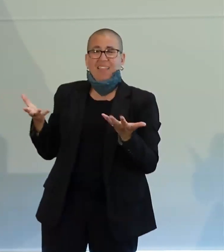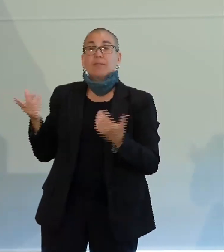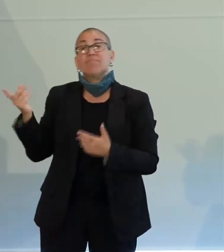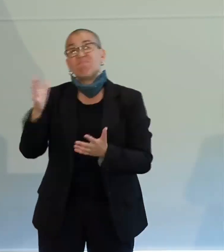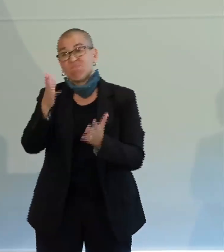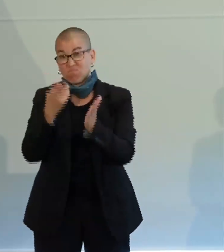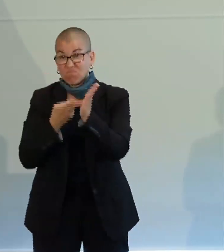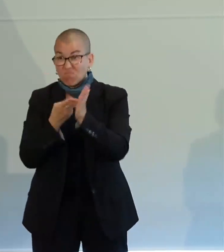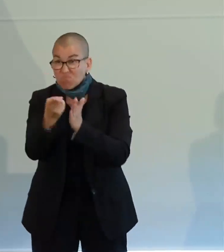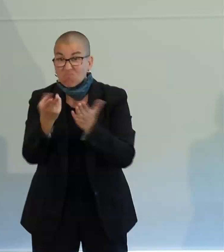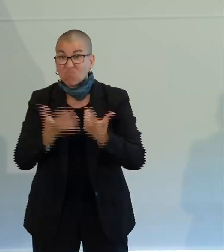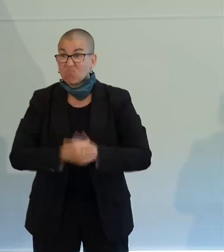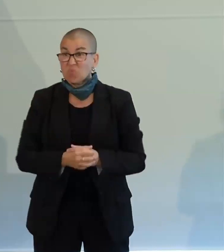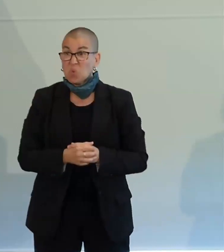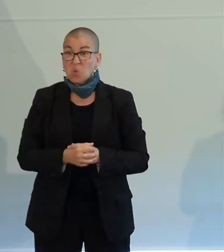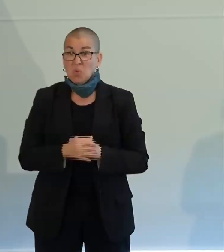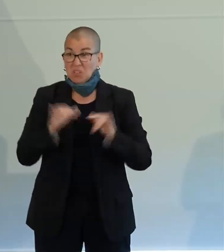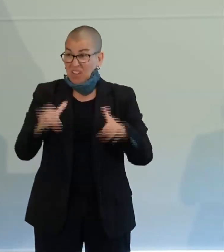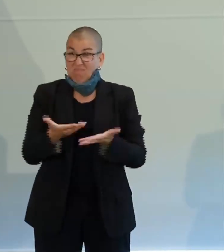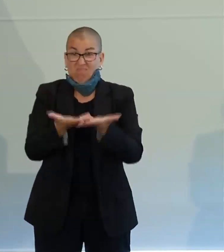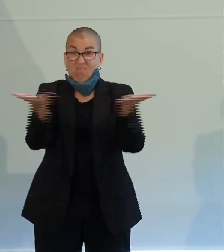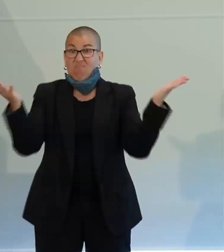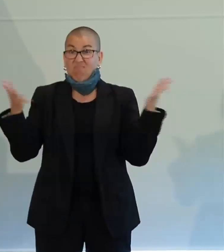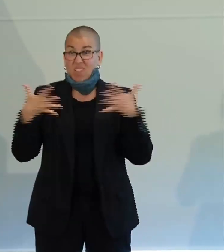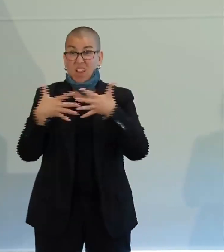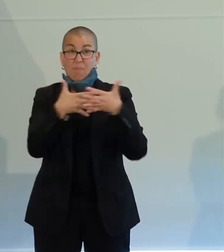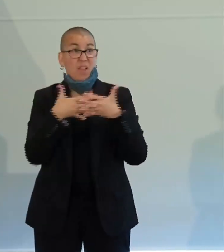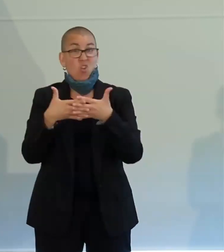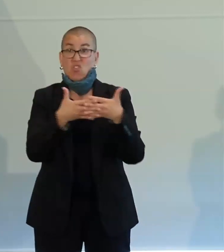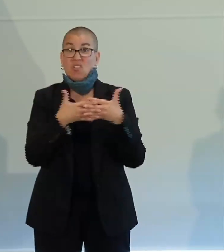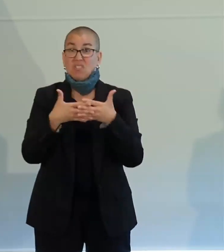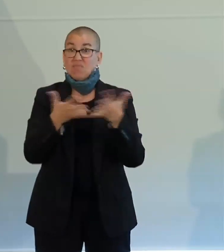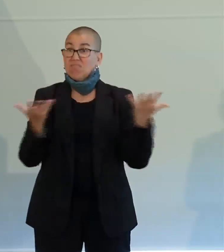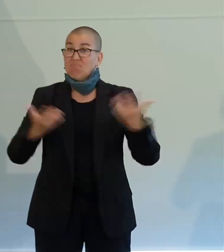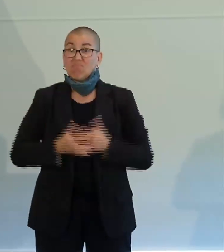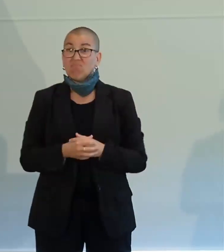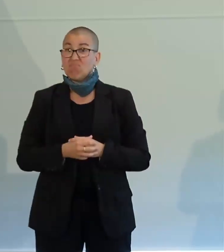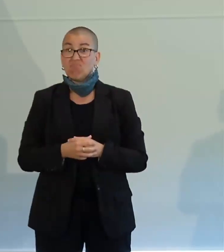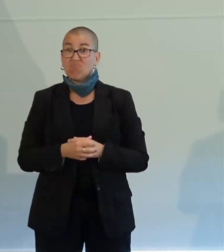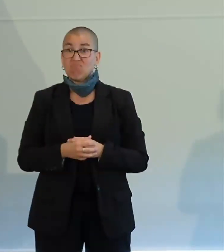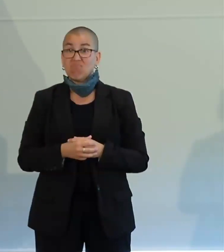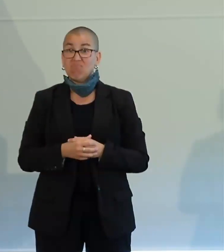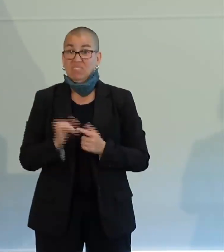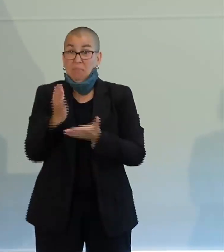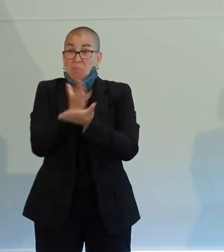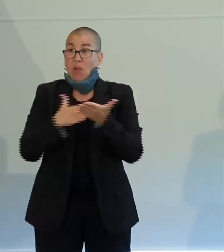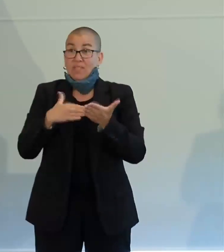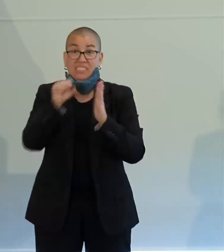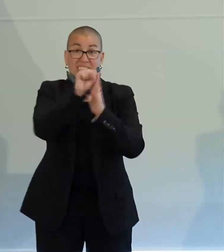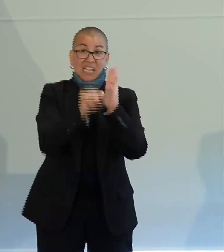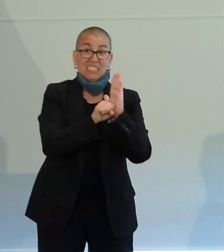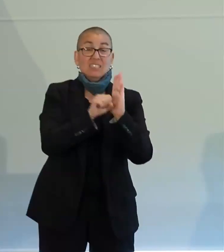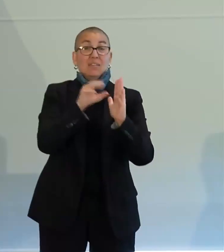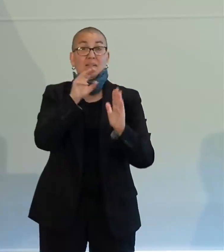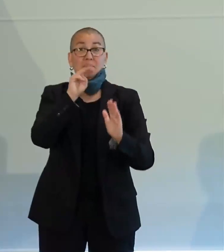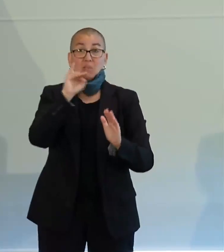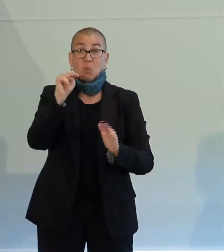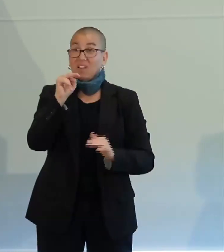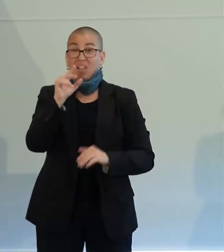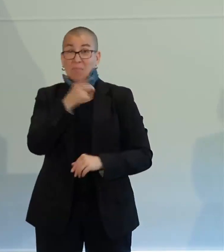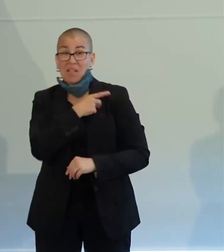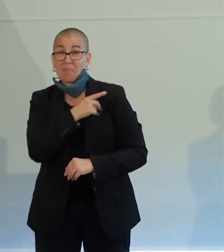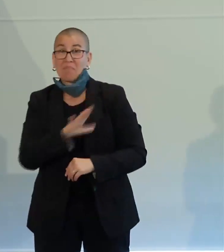matters in Minnesota and throughout the country. And so I think the trust is a result of